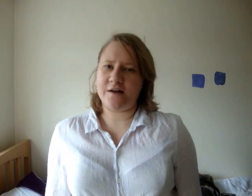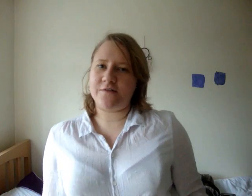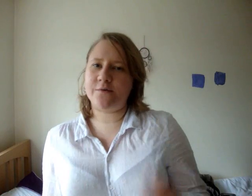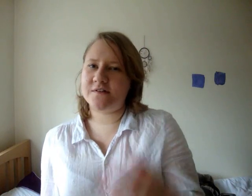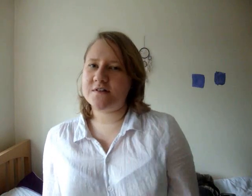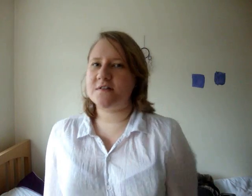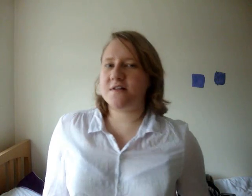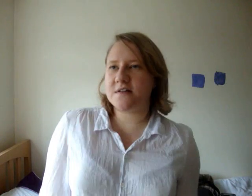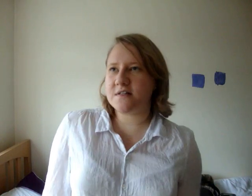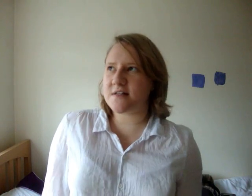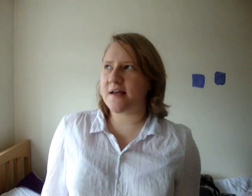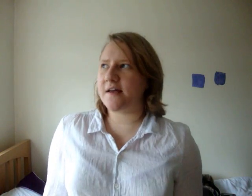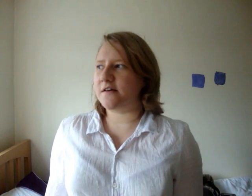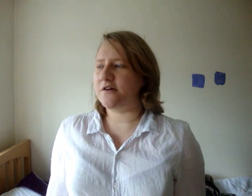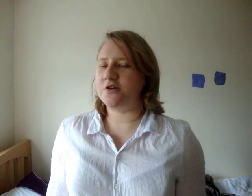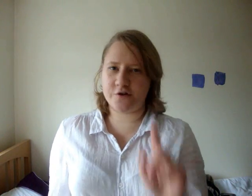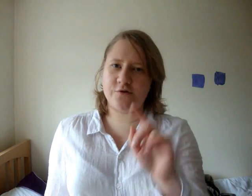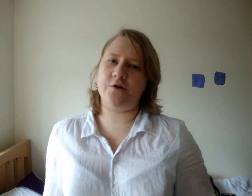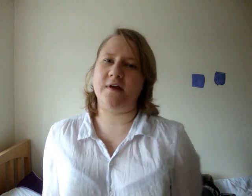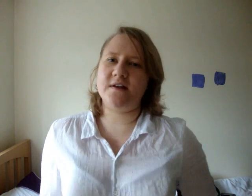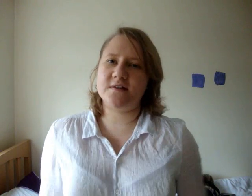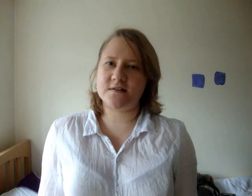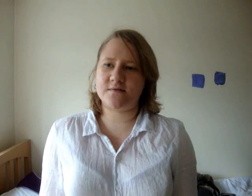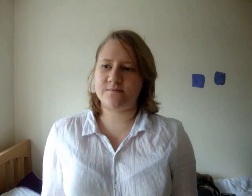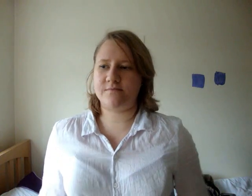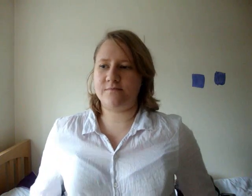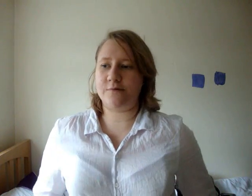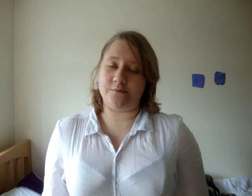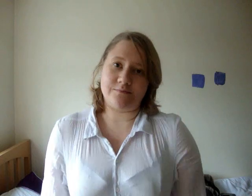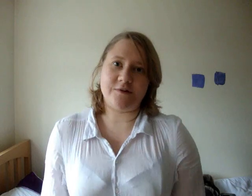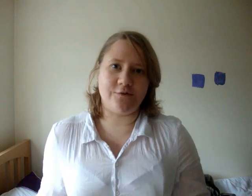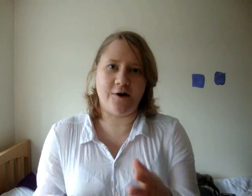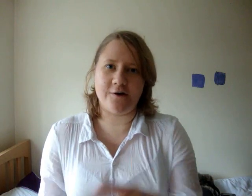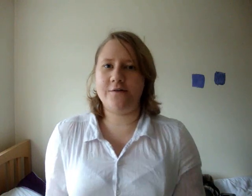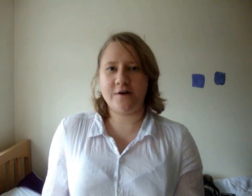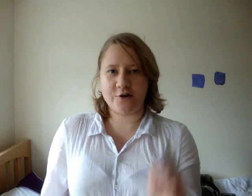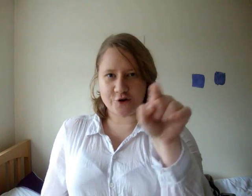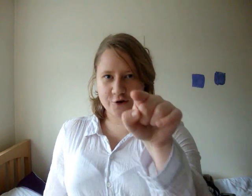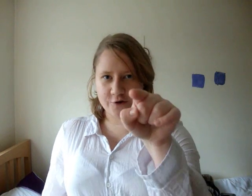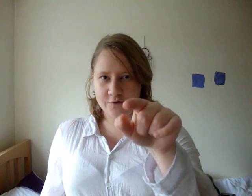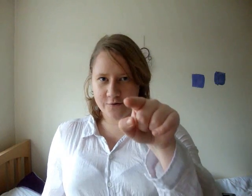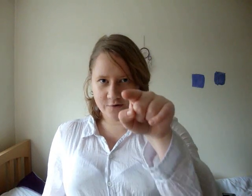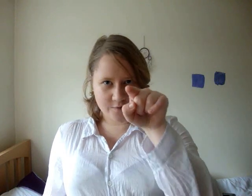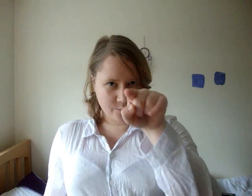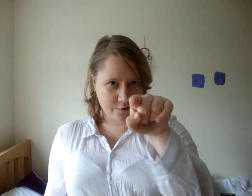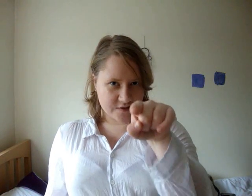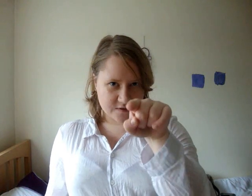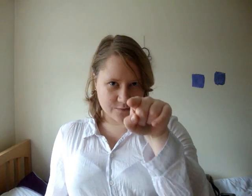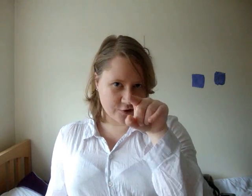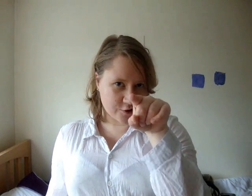If you want to say you know this, well, you know, you, point to someone,